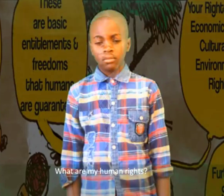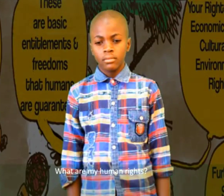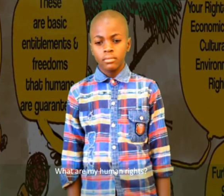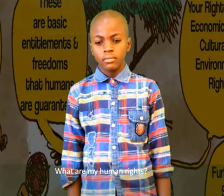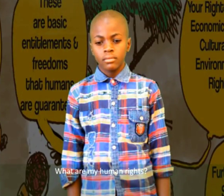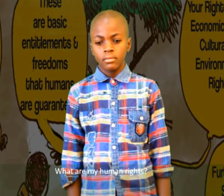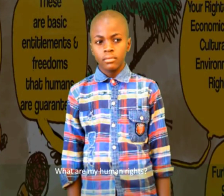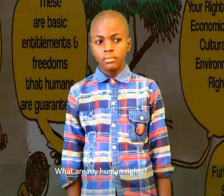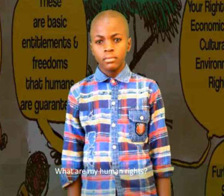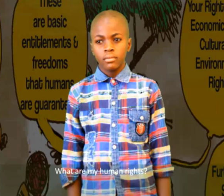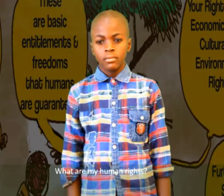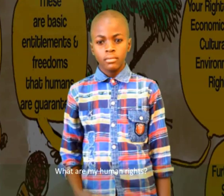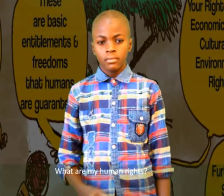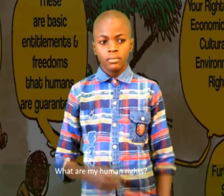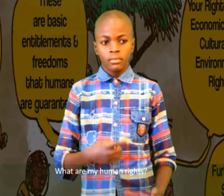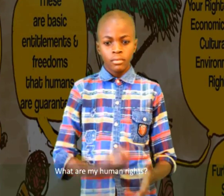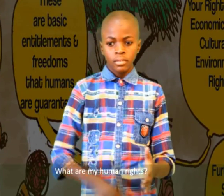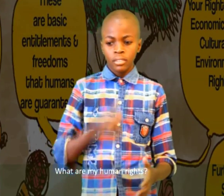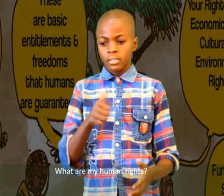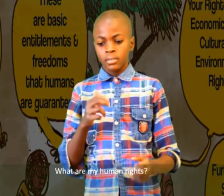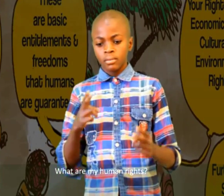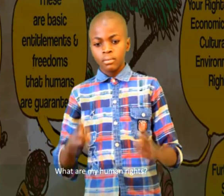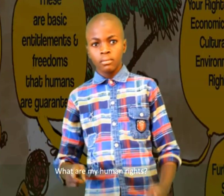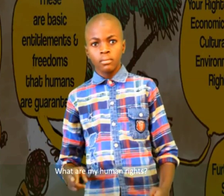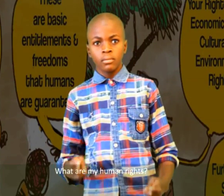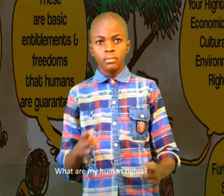What are my human rights?